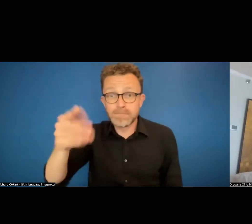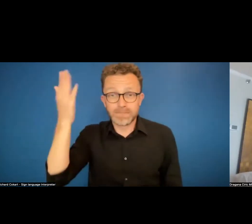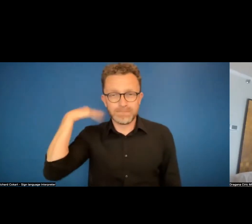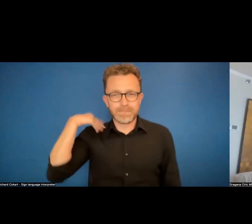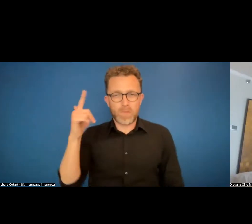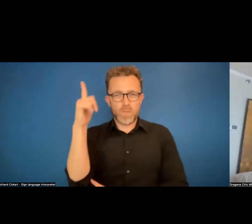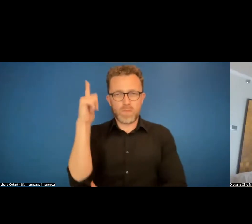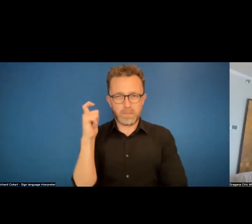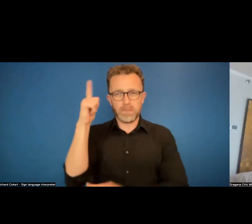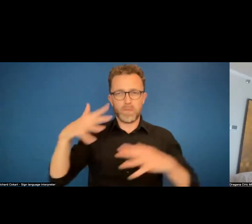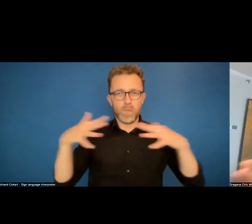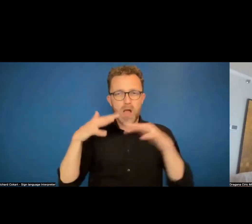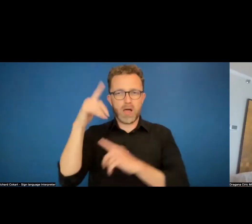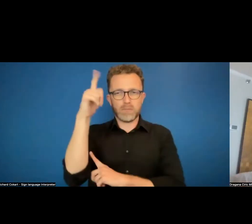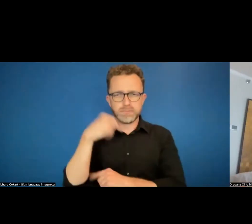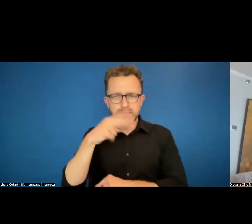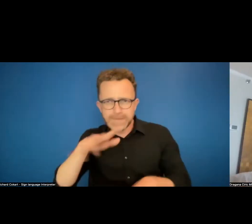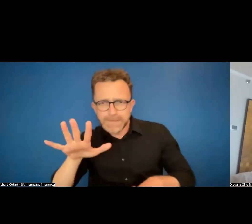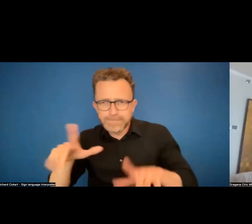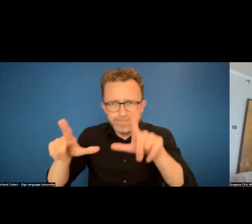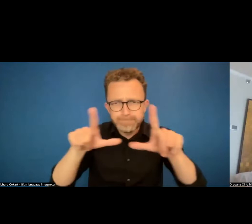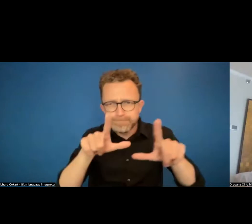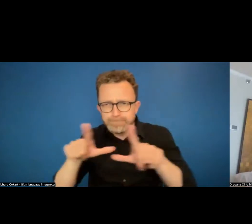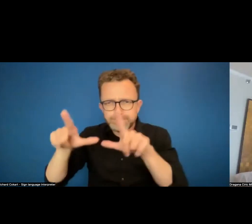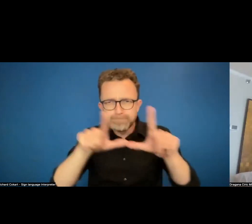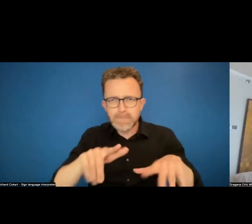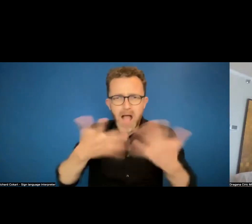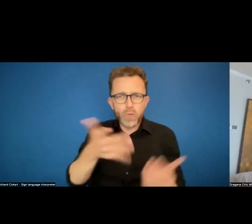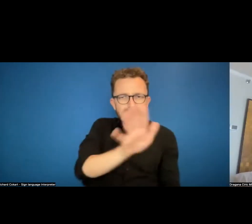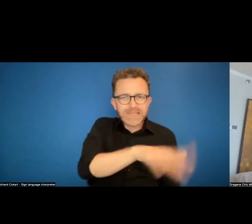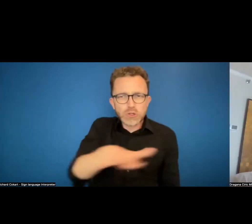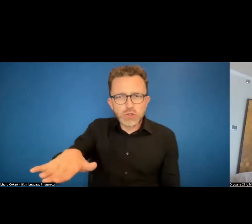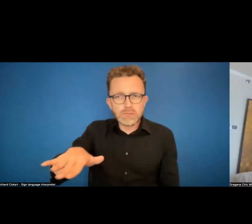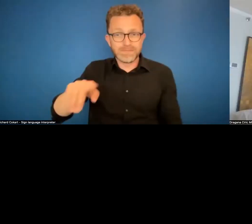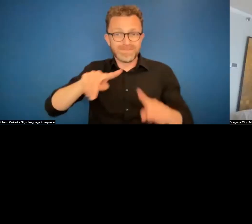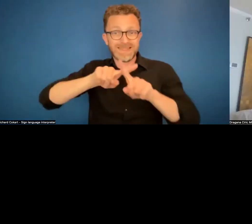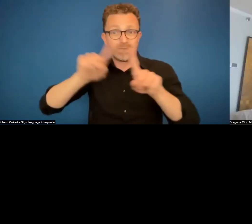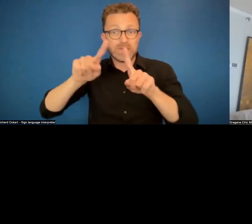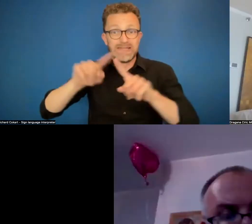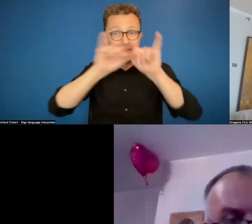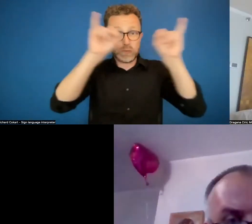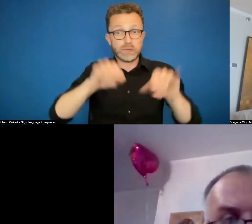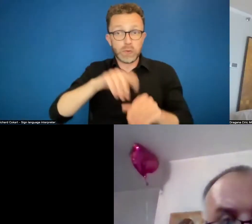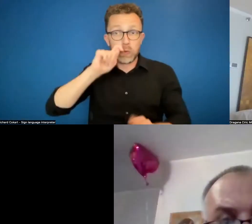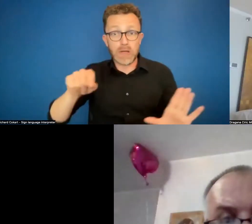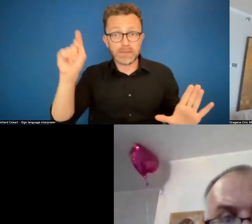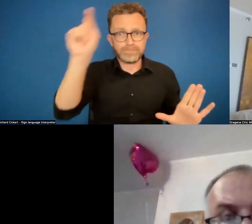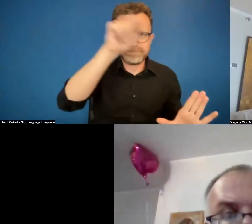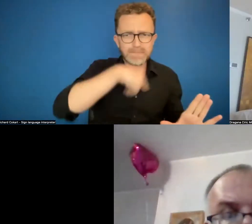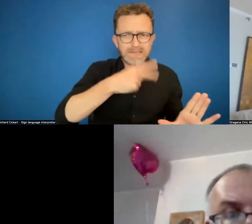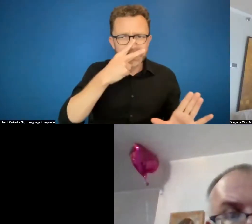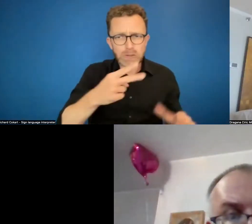mostly left behind, are either in institutions to shelter in place or were transferred